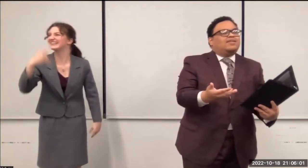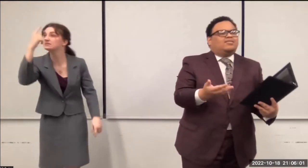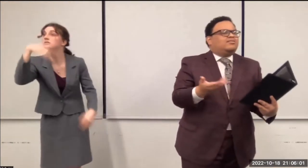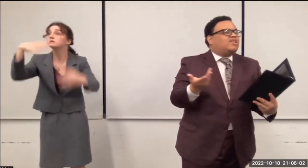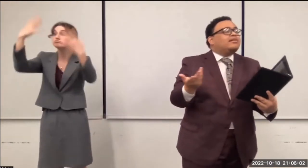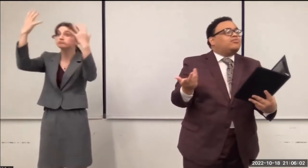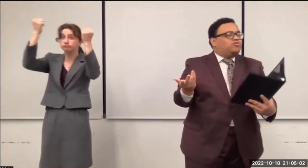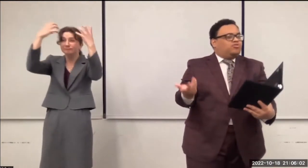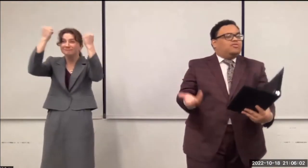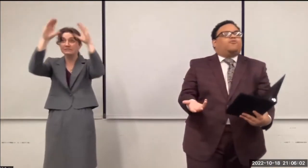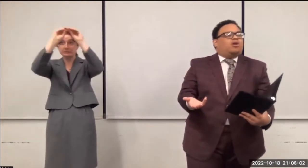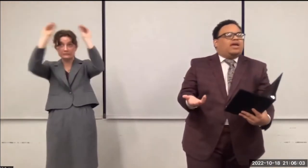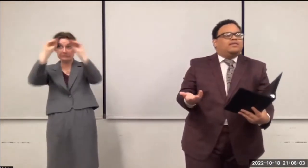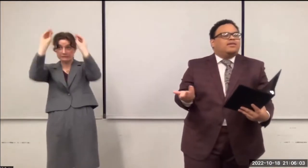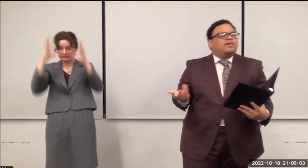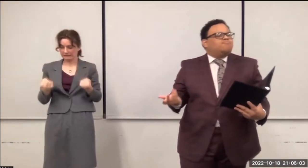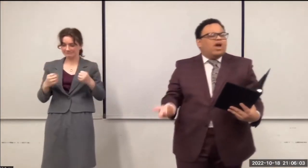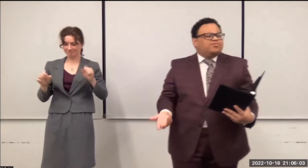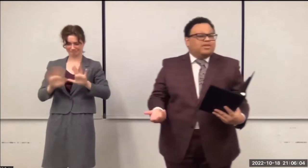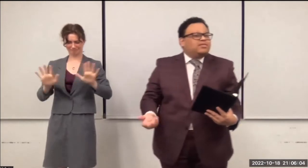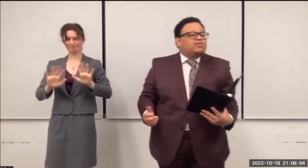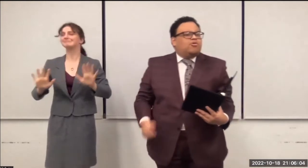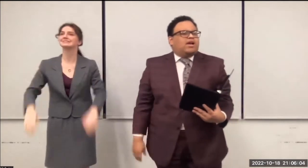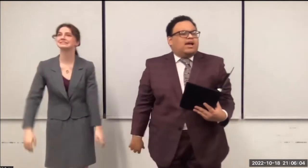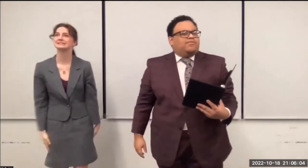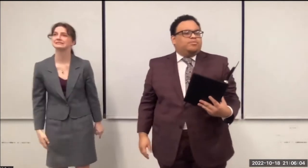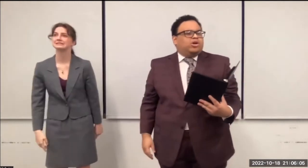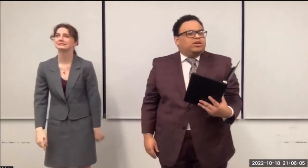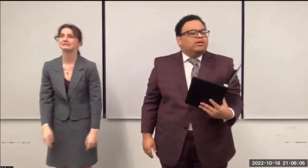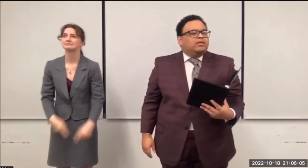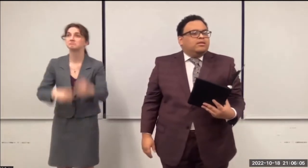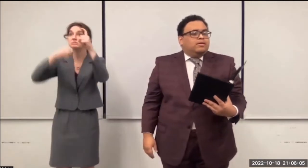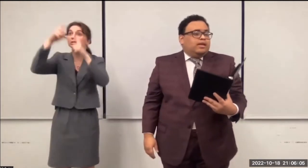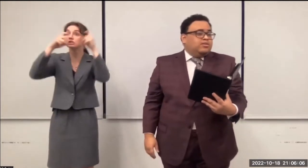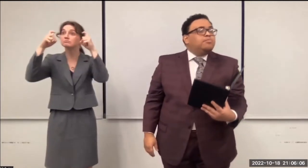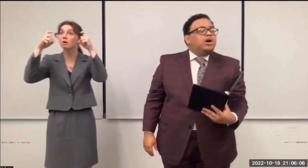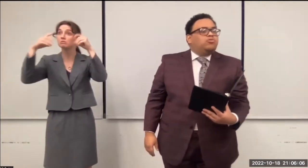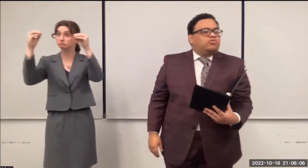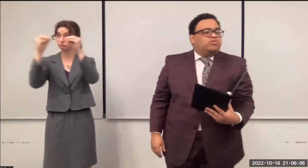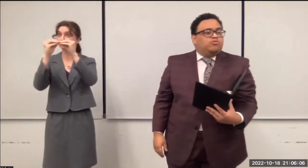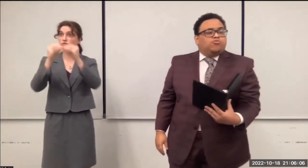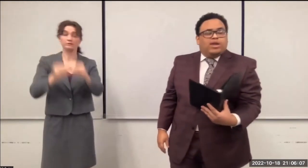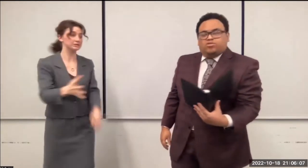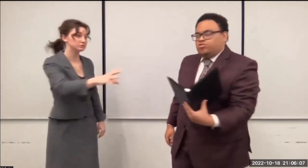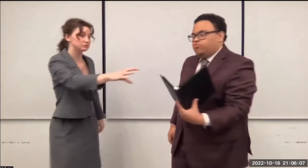sign closer to the forehead rather than the lower half of the body, and emote to a greater degree.